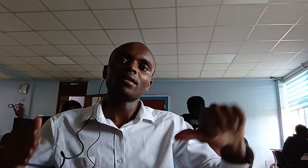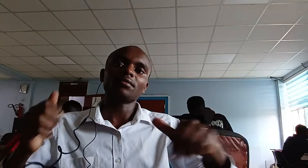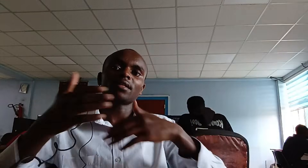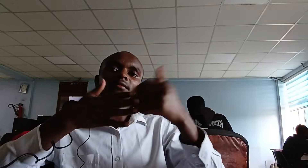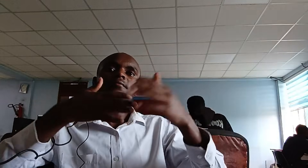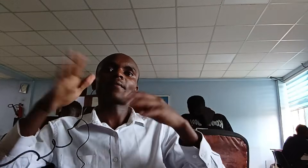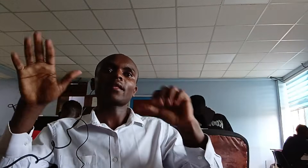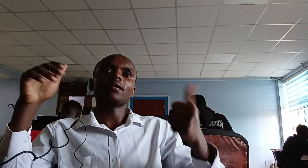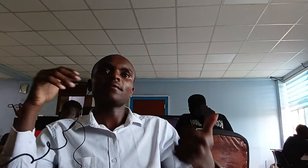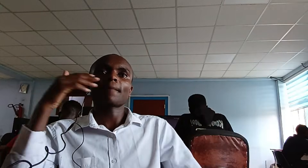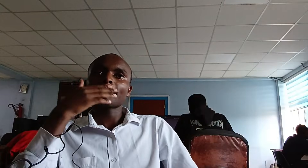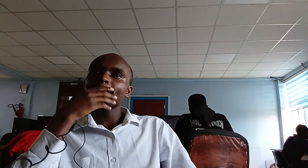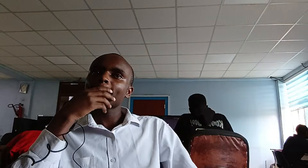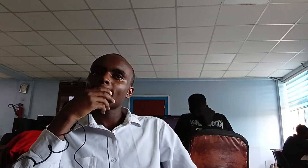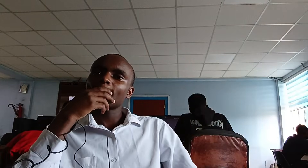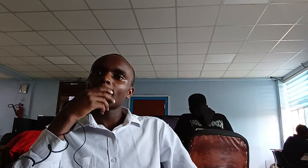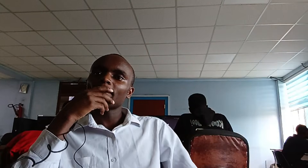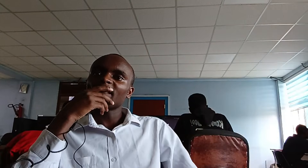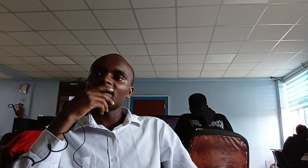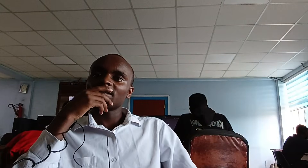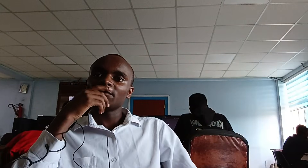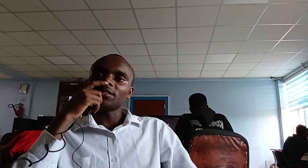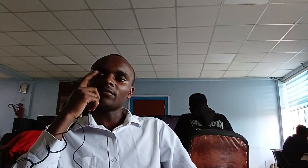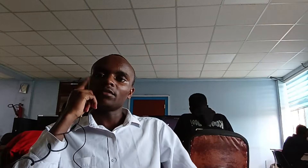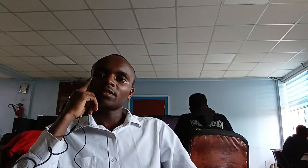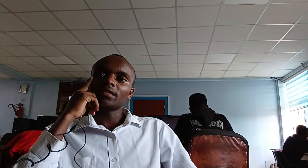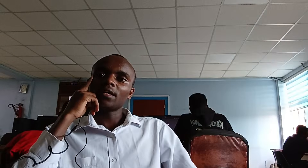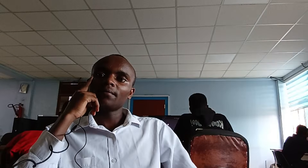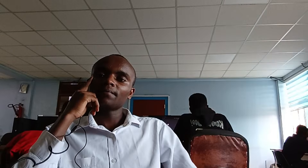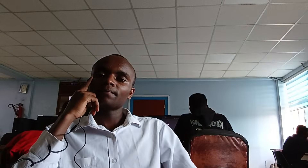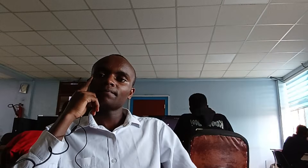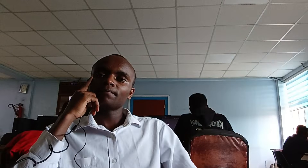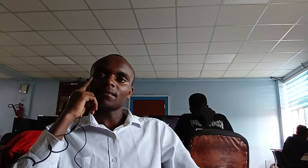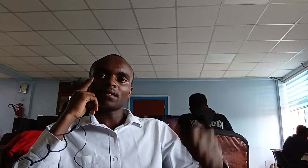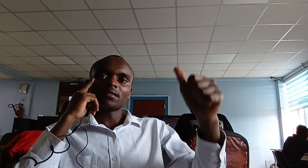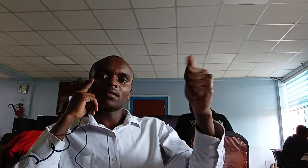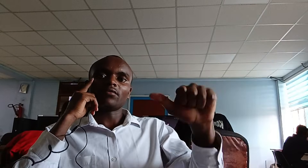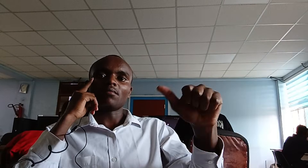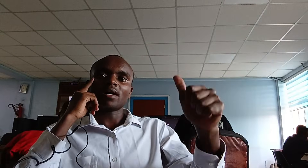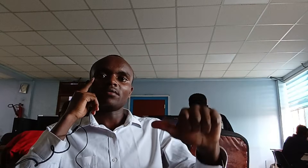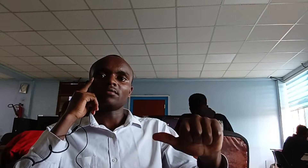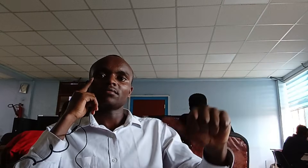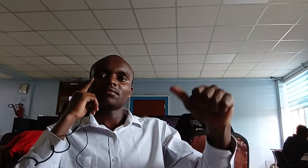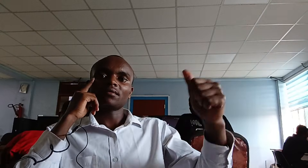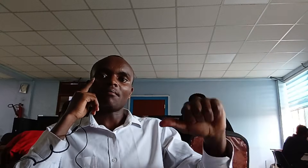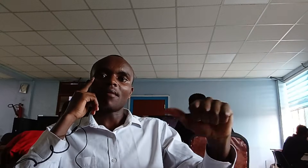sign, any sign which I have not signed, you sign for bado, bado.